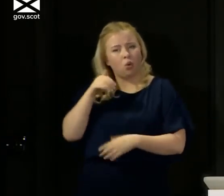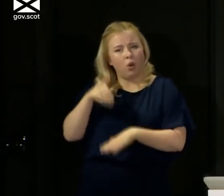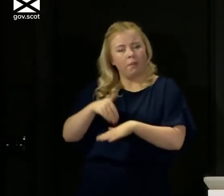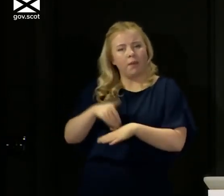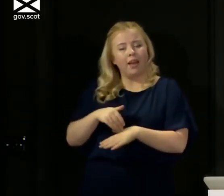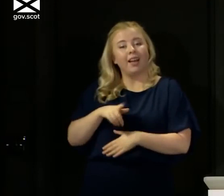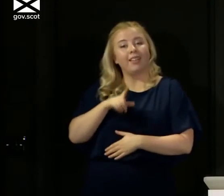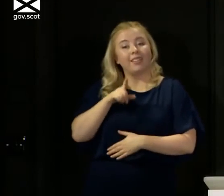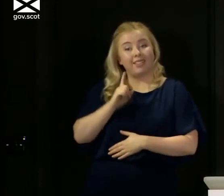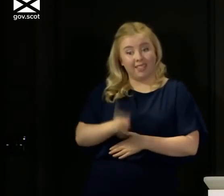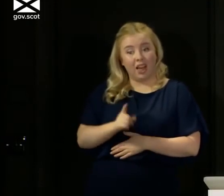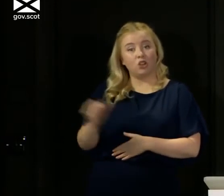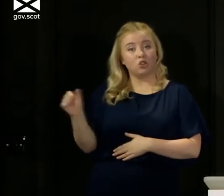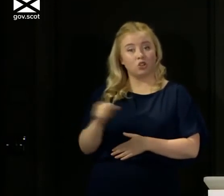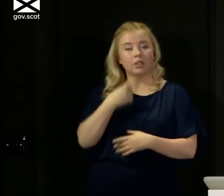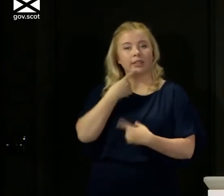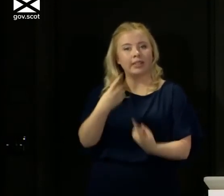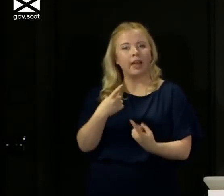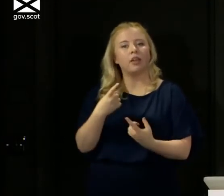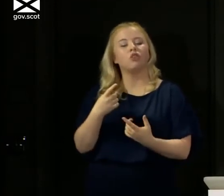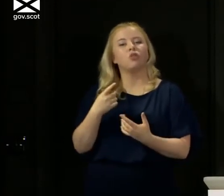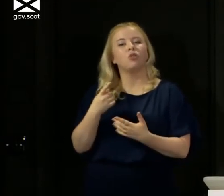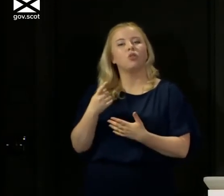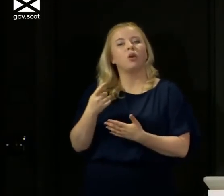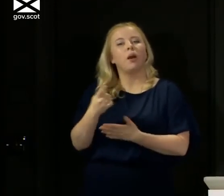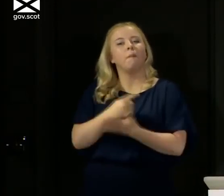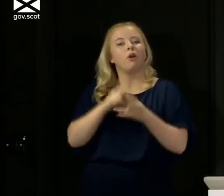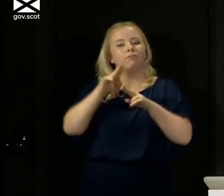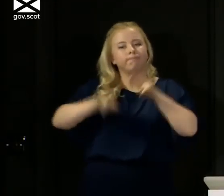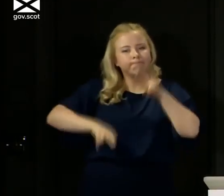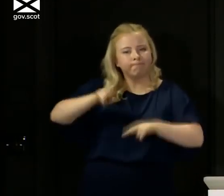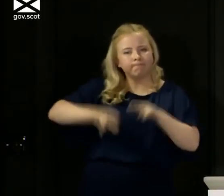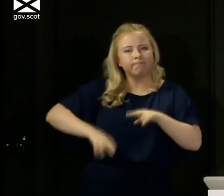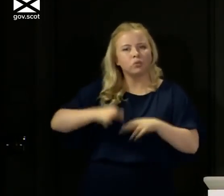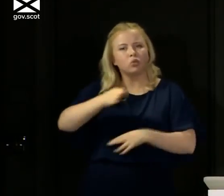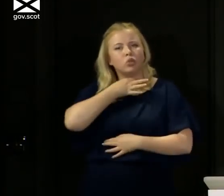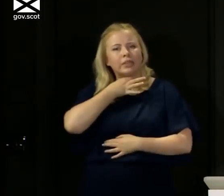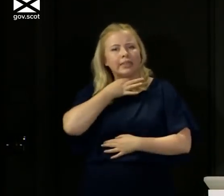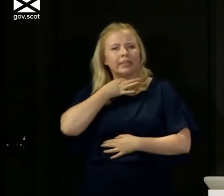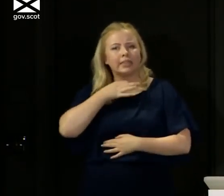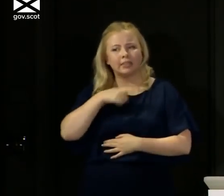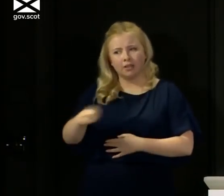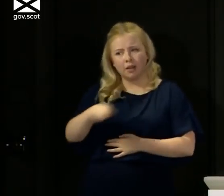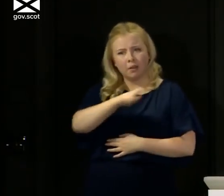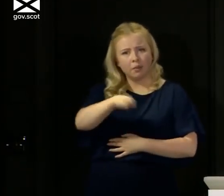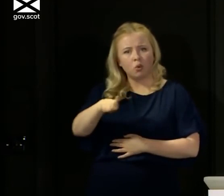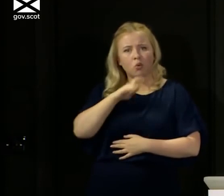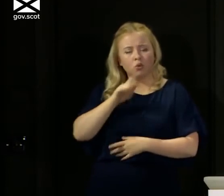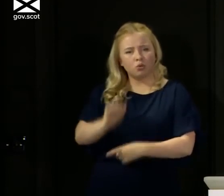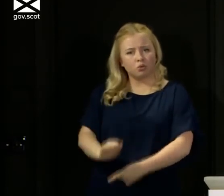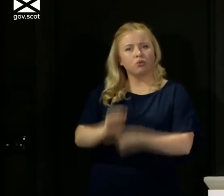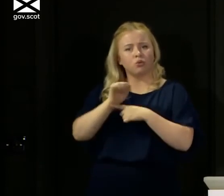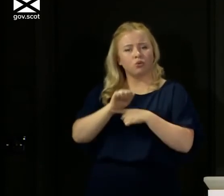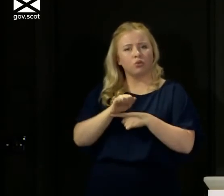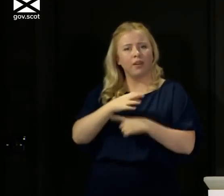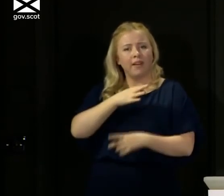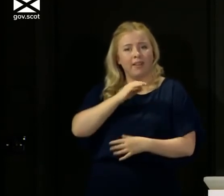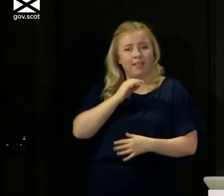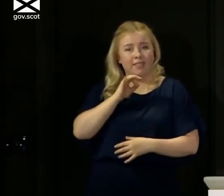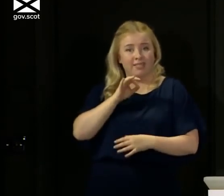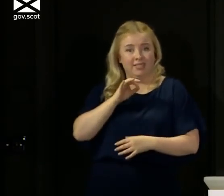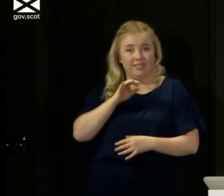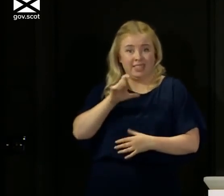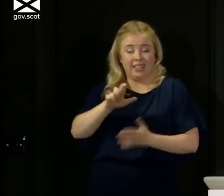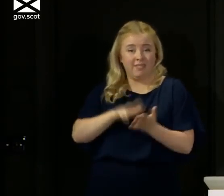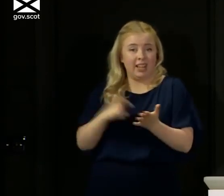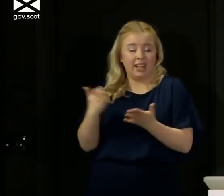something about the assessment of the risk of the virus to people who are in the shielded category. This is guidance.